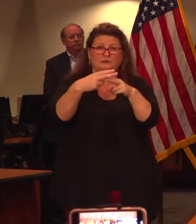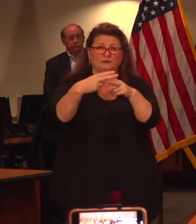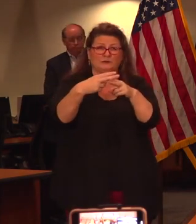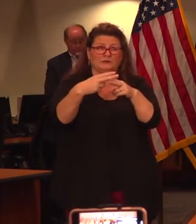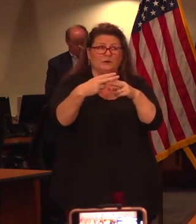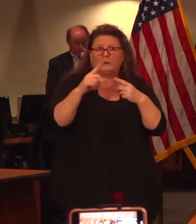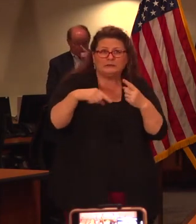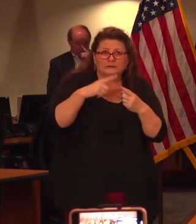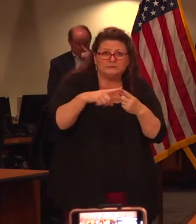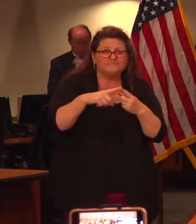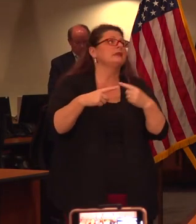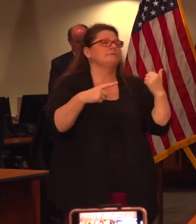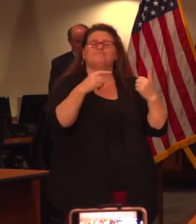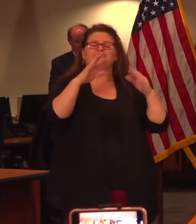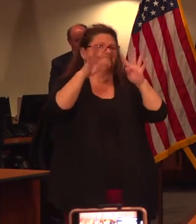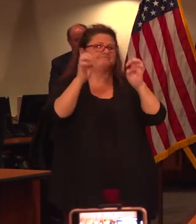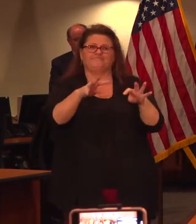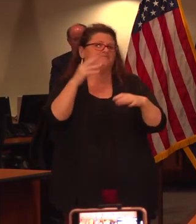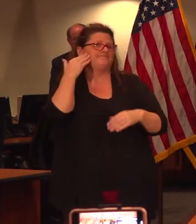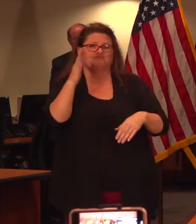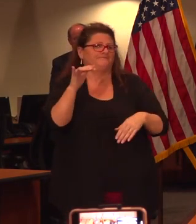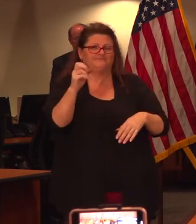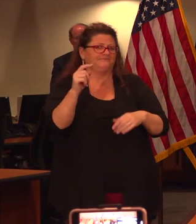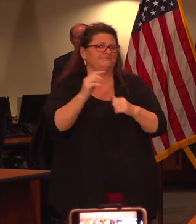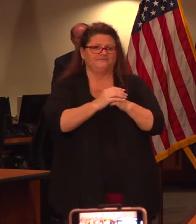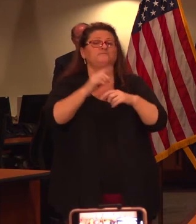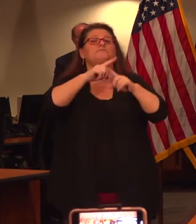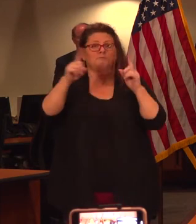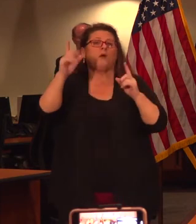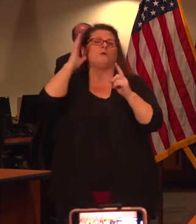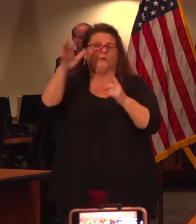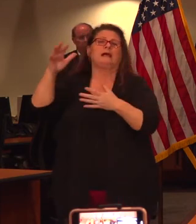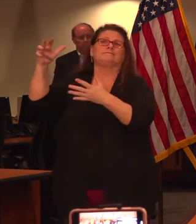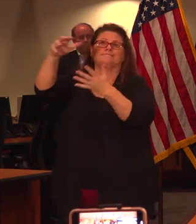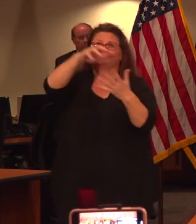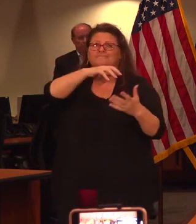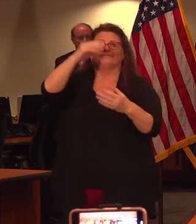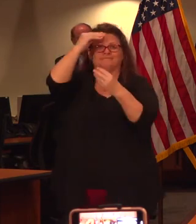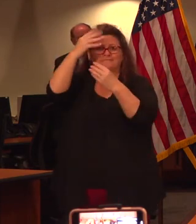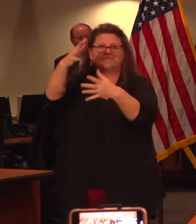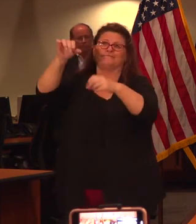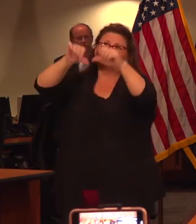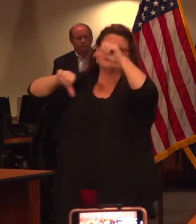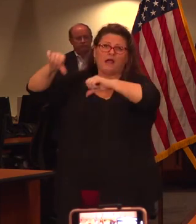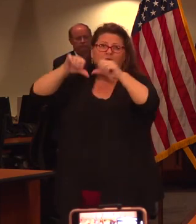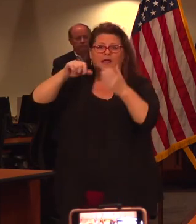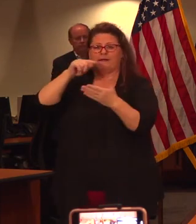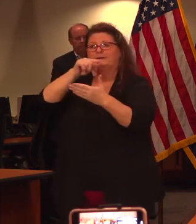set timeline in mind? Don't have a set time, but as soon as the facts, the data, the science, all of that indicates it's time to